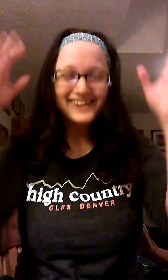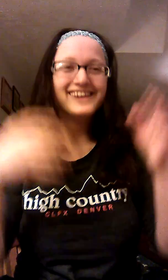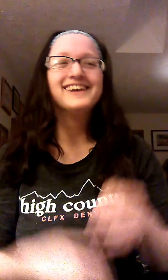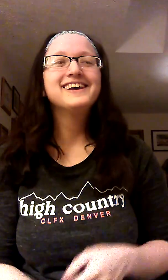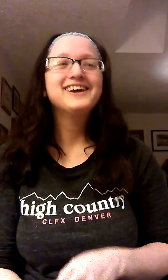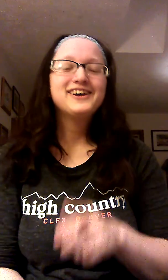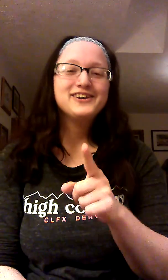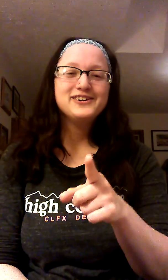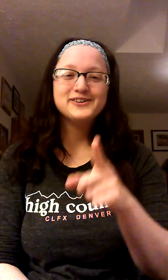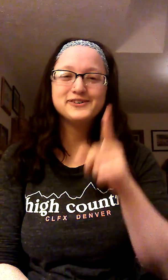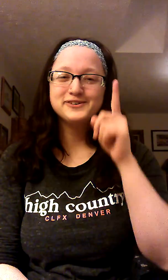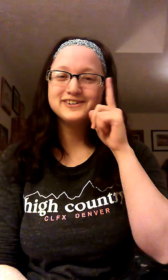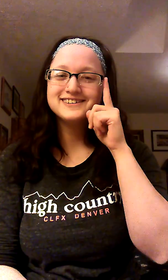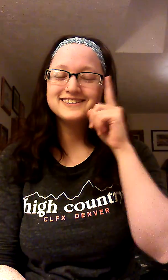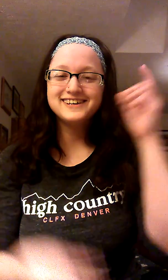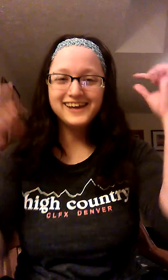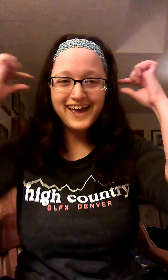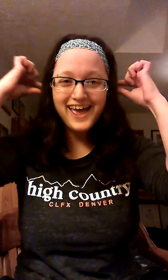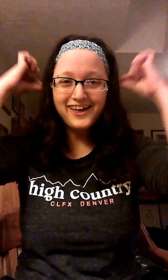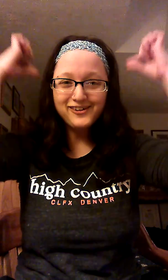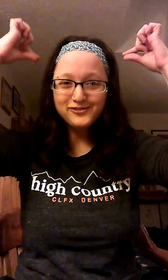You see elves.